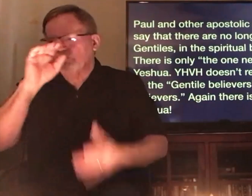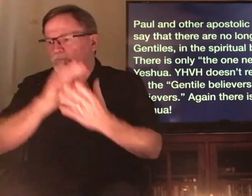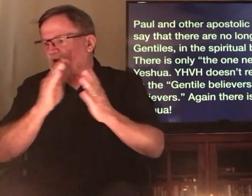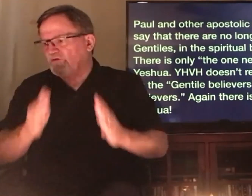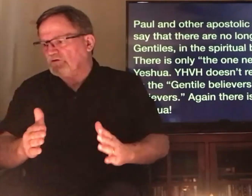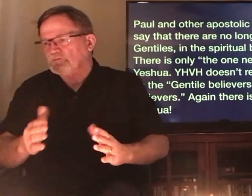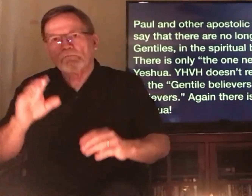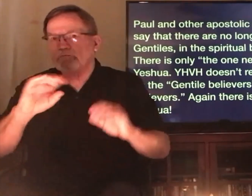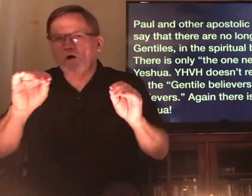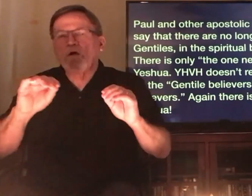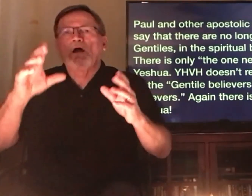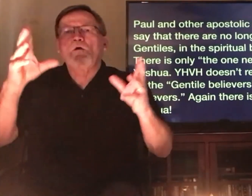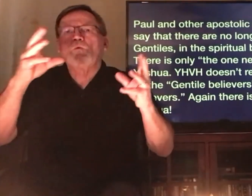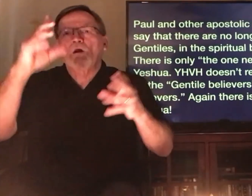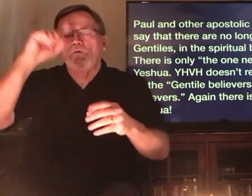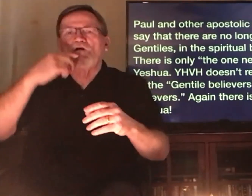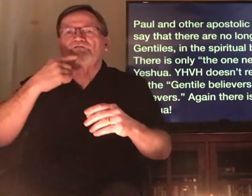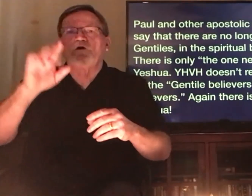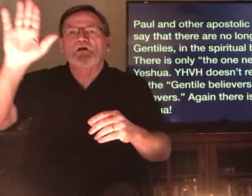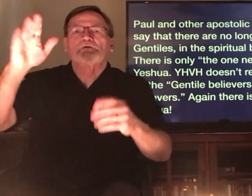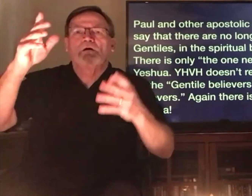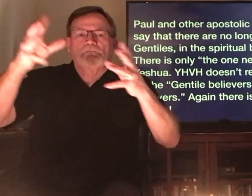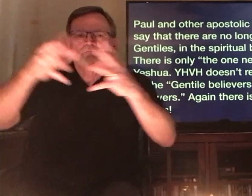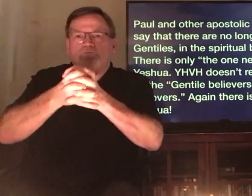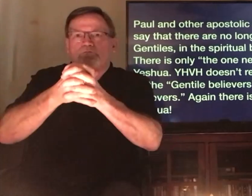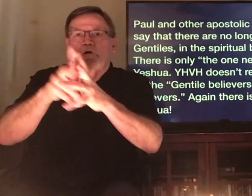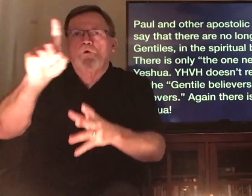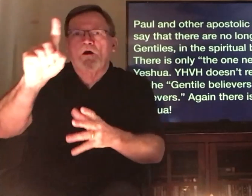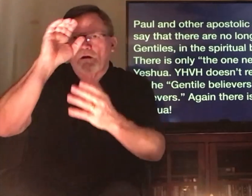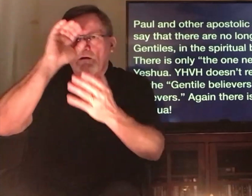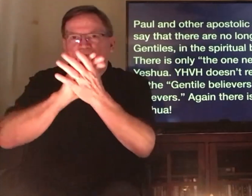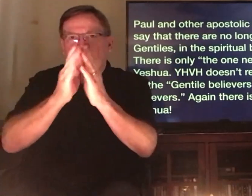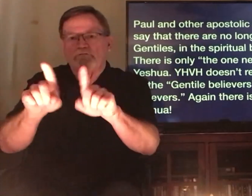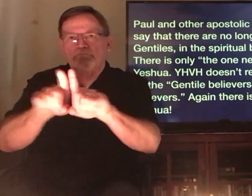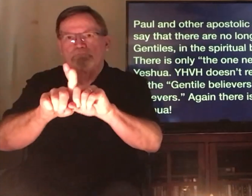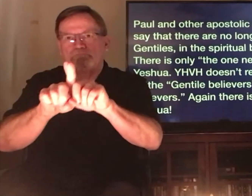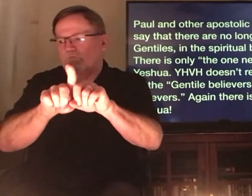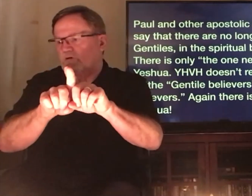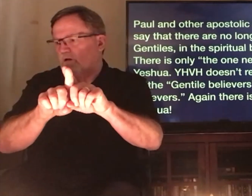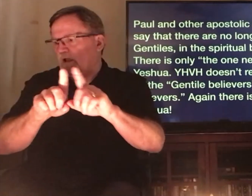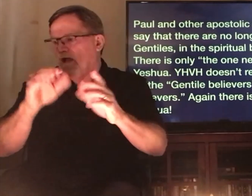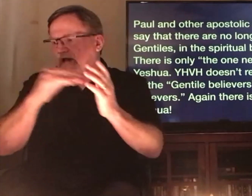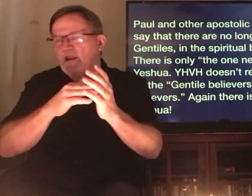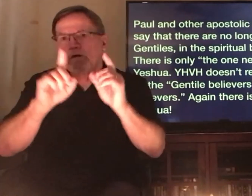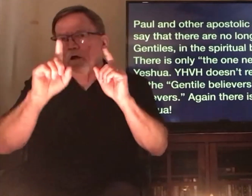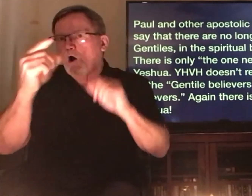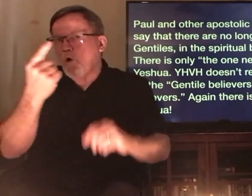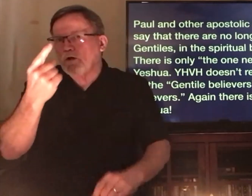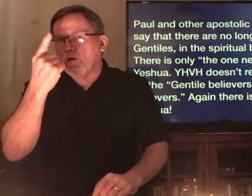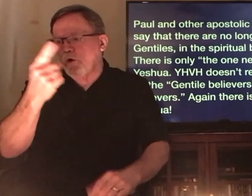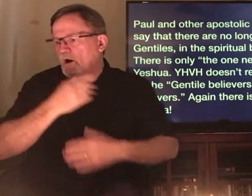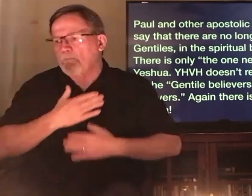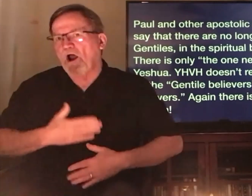in spirit, through faith, in spirit, together we're one. And so it's not about Jews